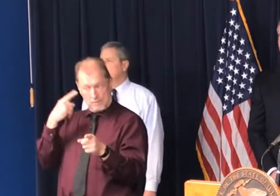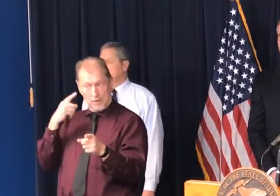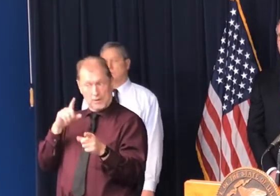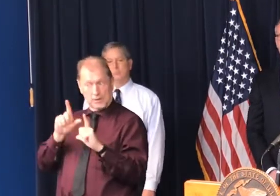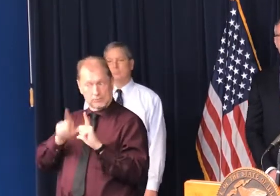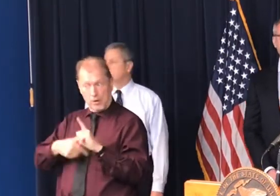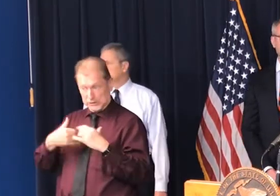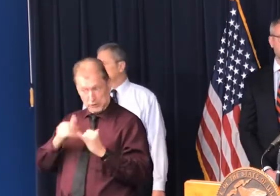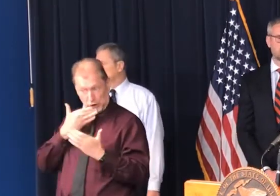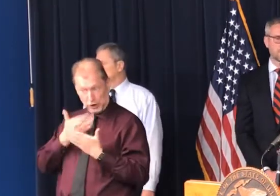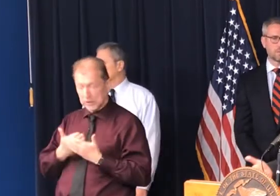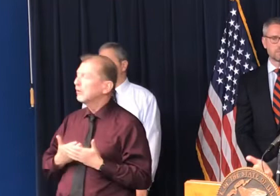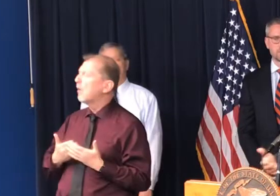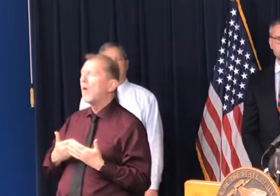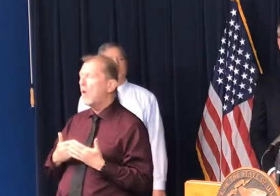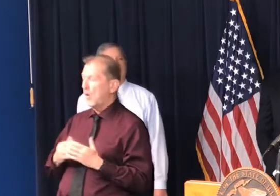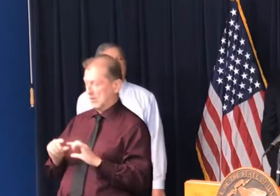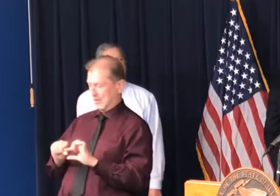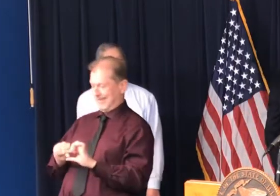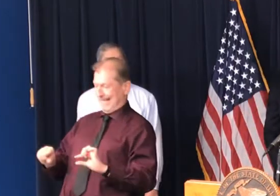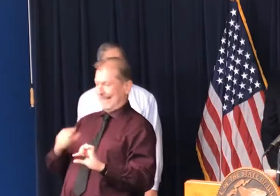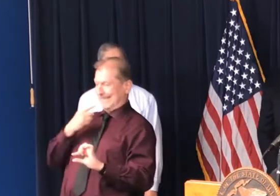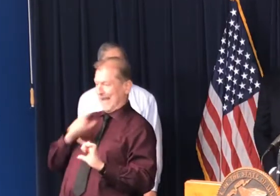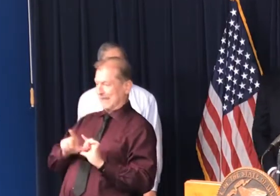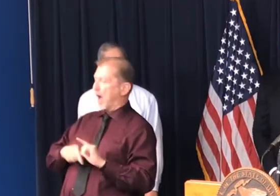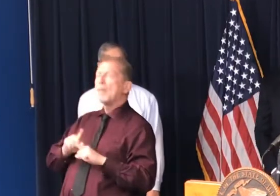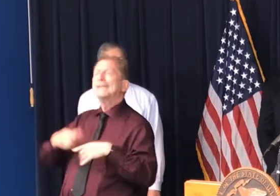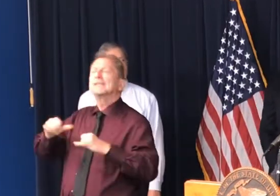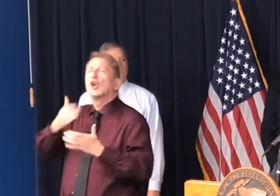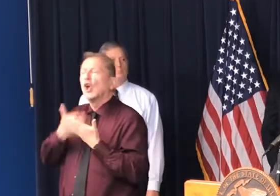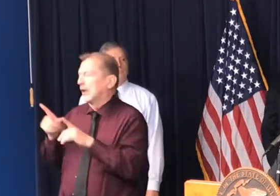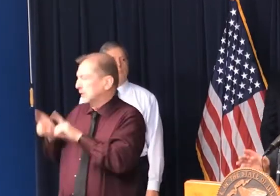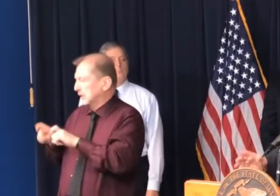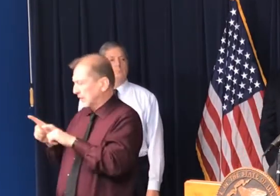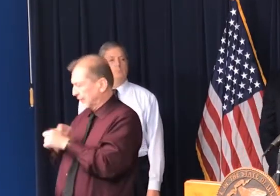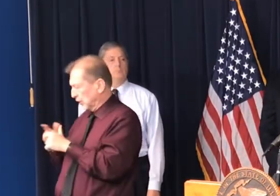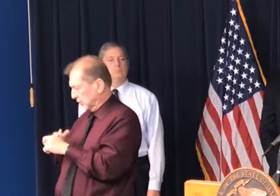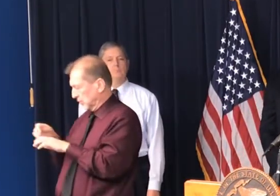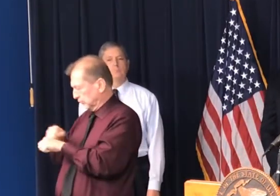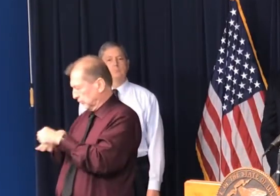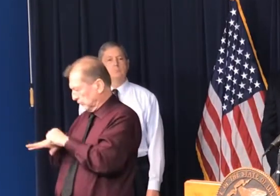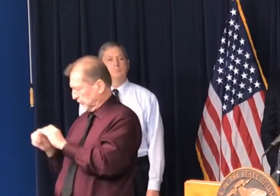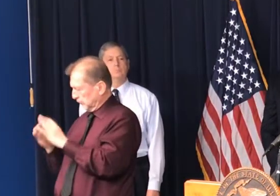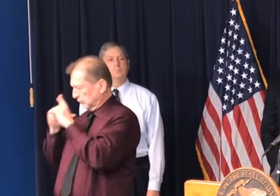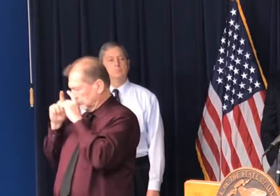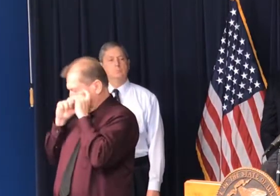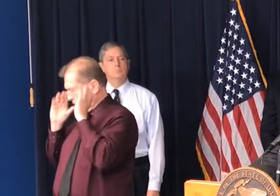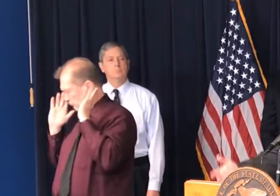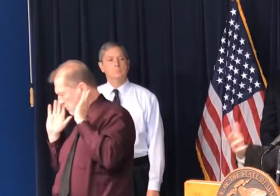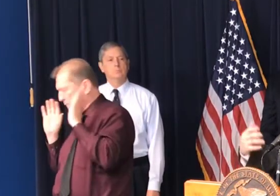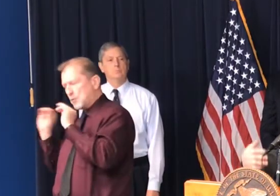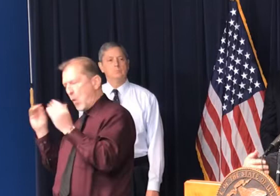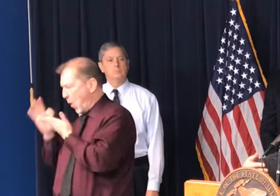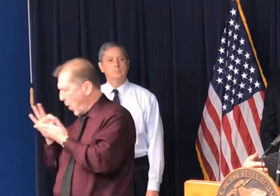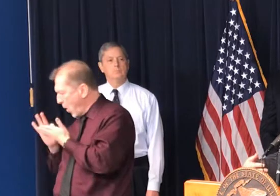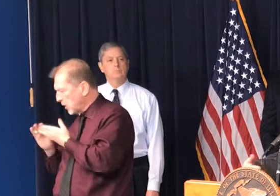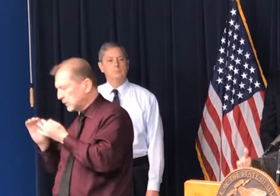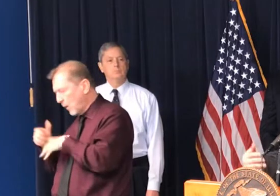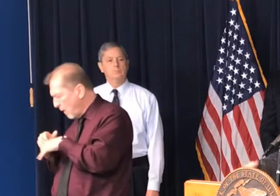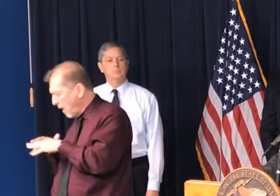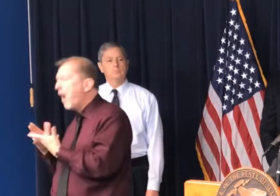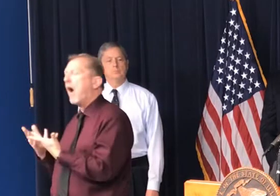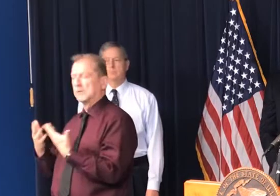correct. Right, and I would add that we, as you know, as I think I talked about yesterday, or the day before rather, we're acquiring